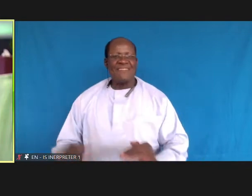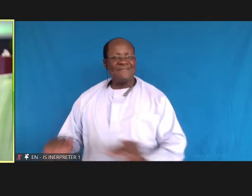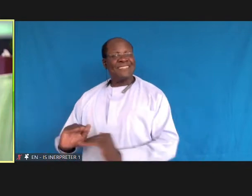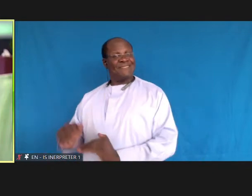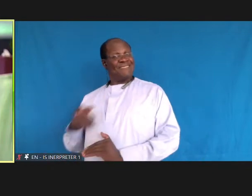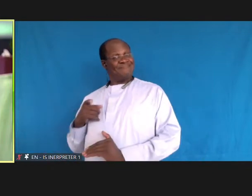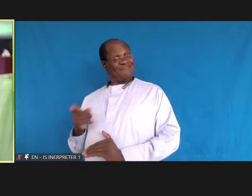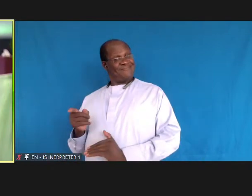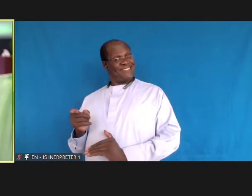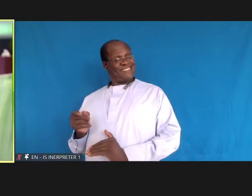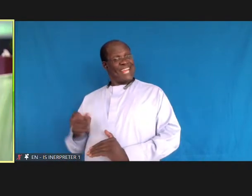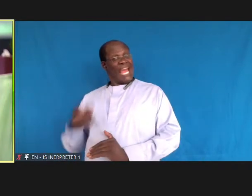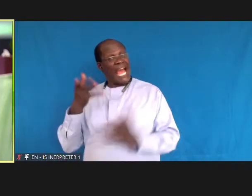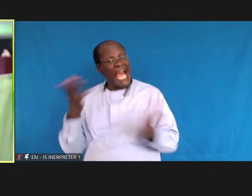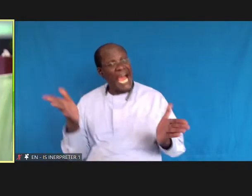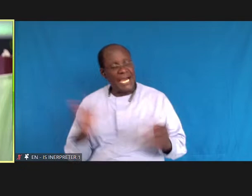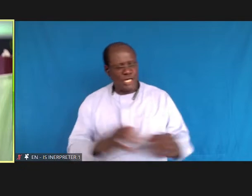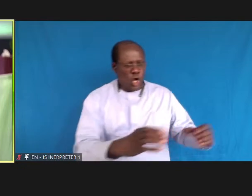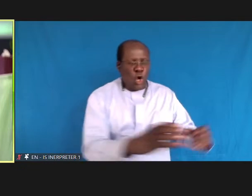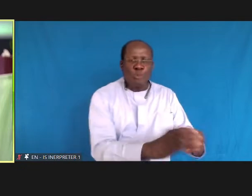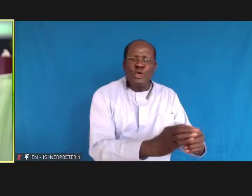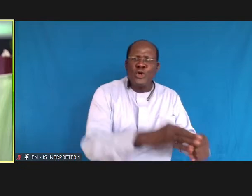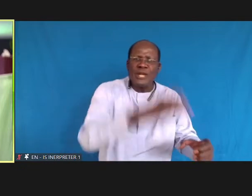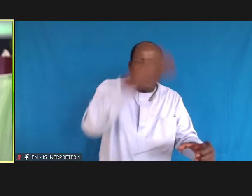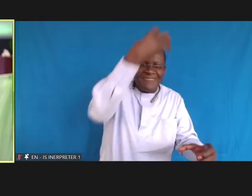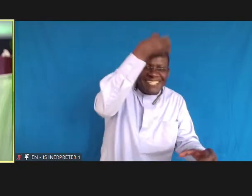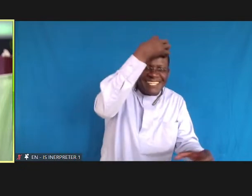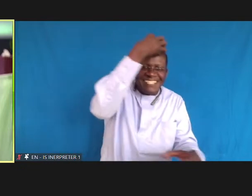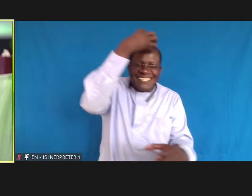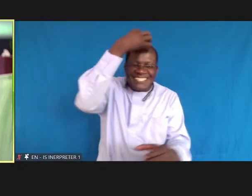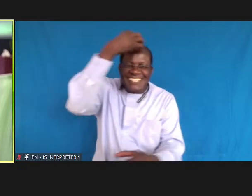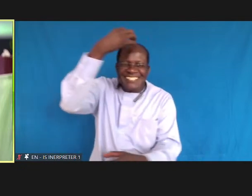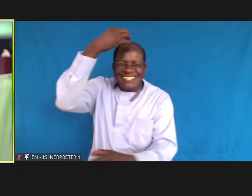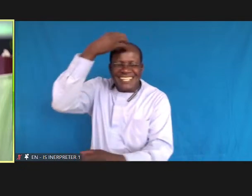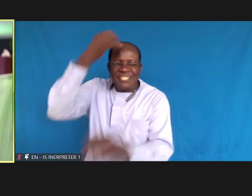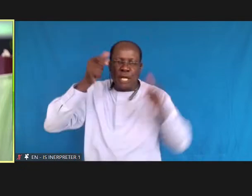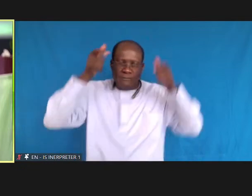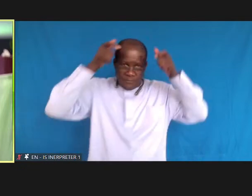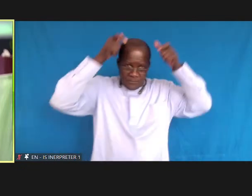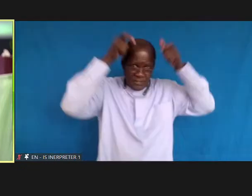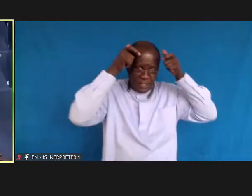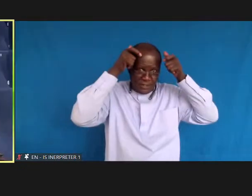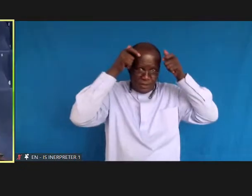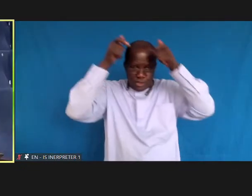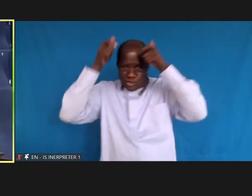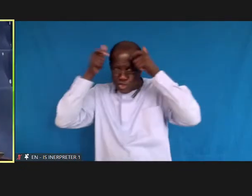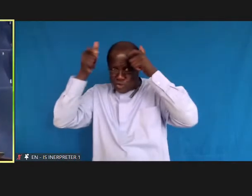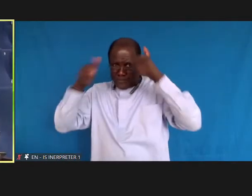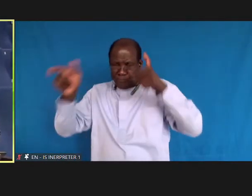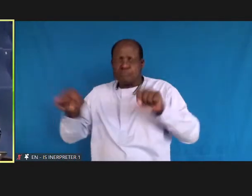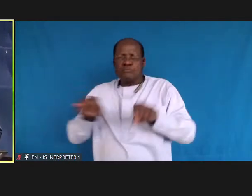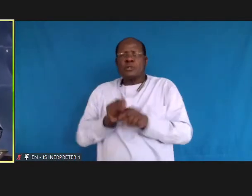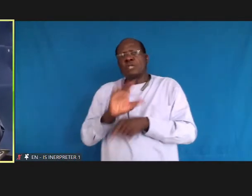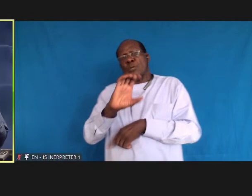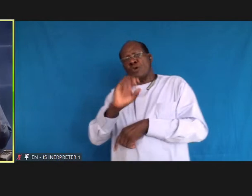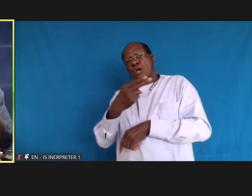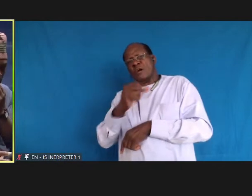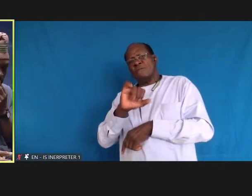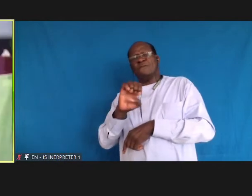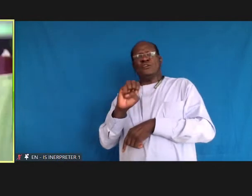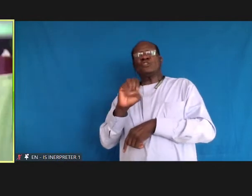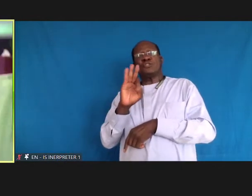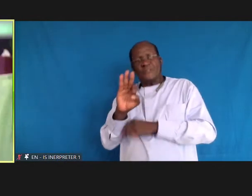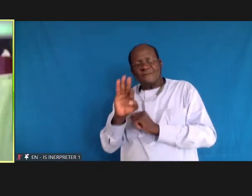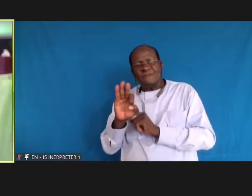kings. These are communities that have royal leaders, the kings, the chiefs, and then we had conversations. We had